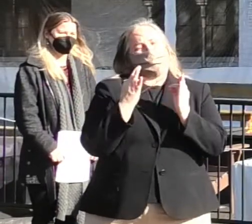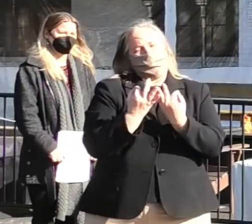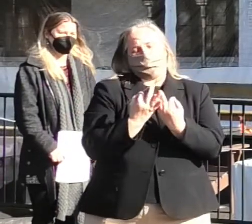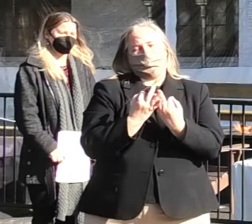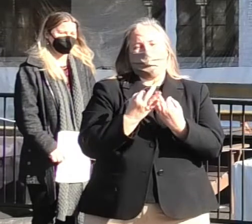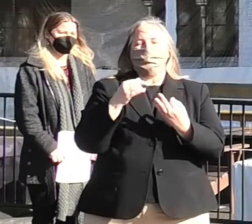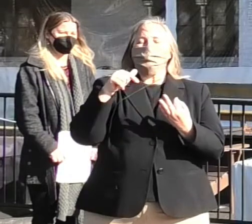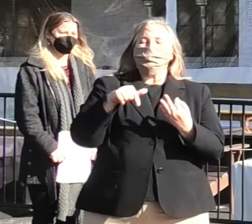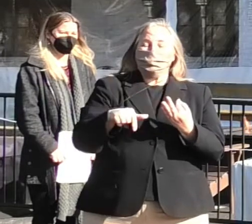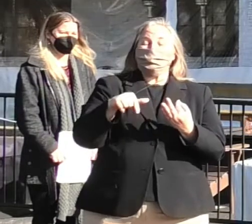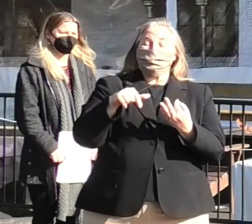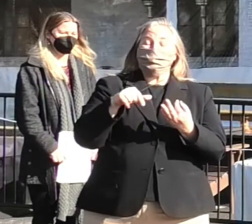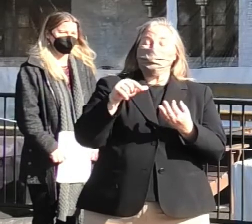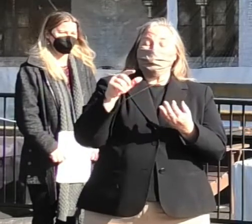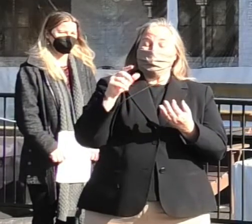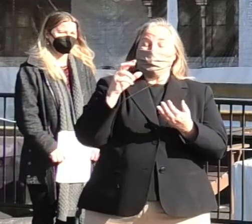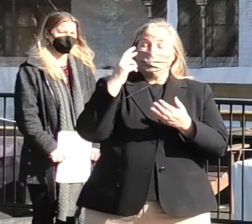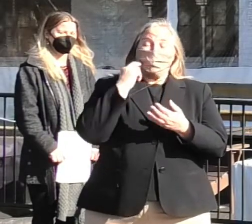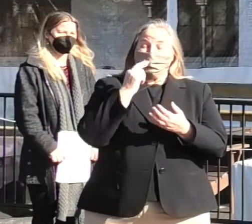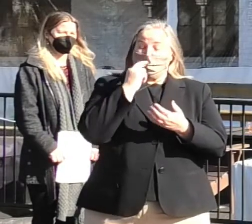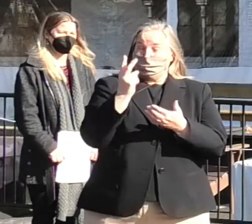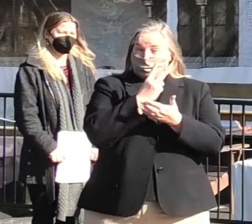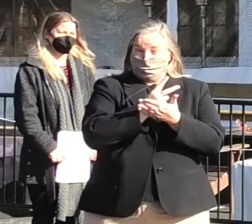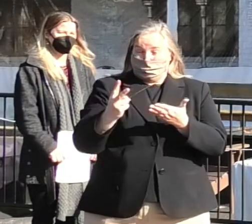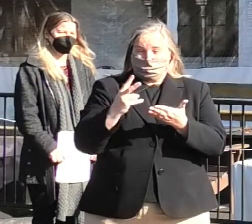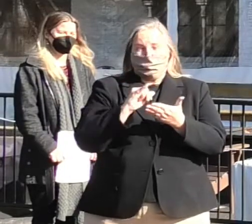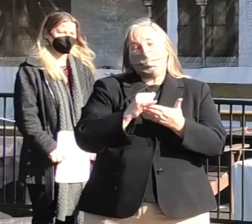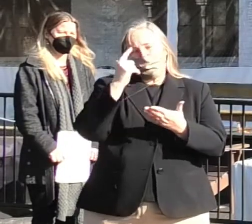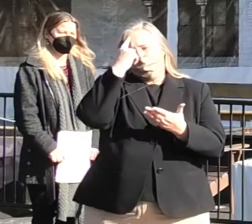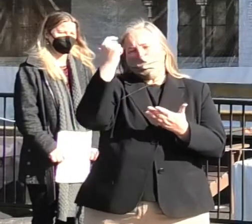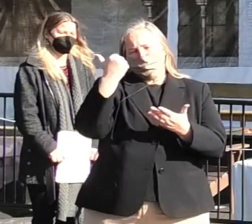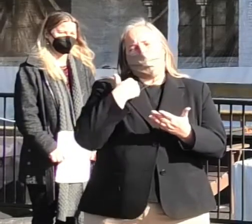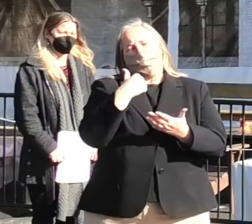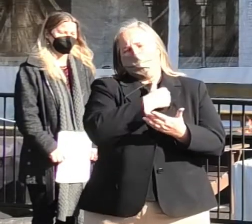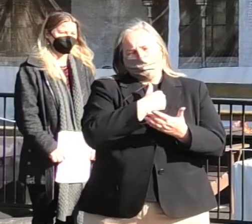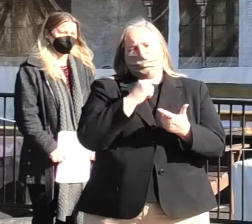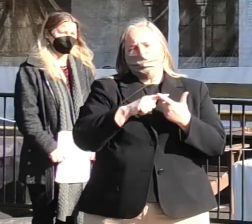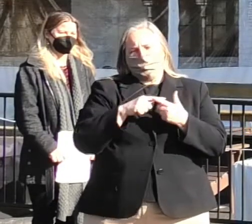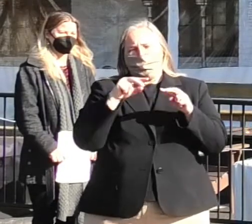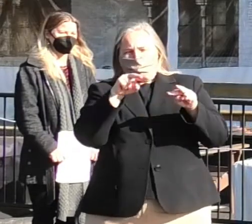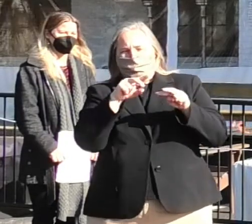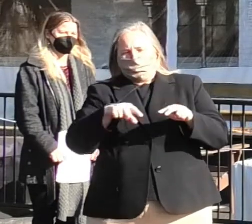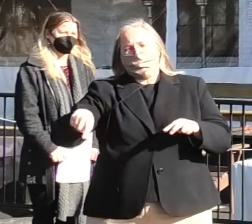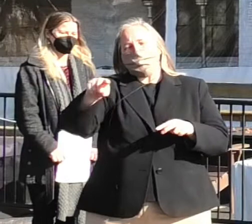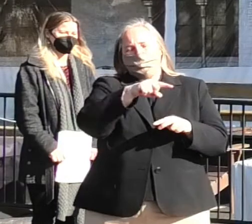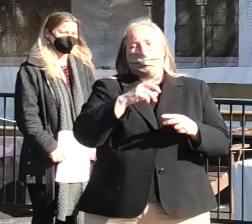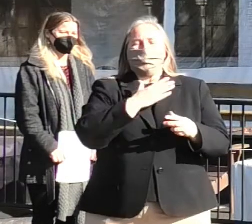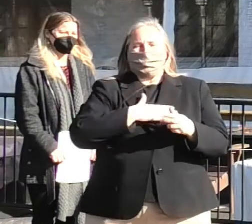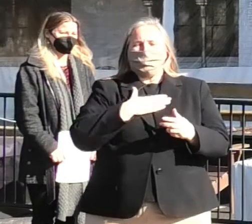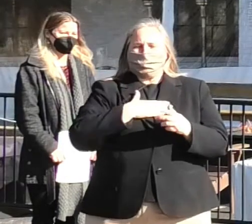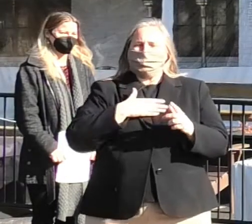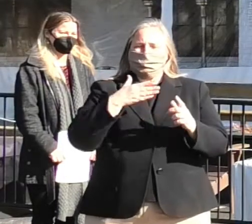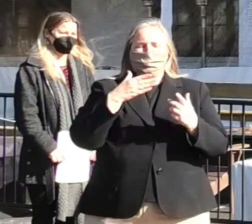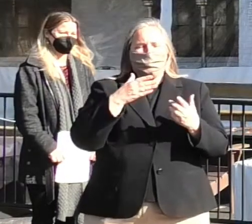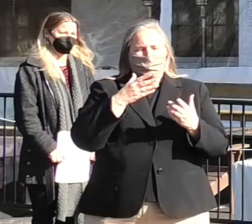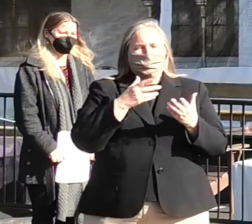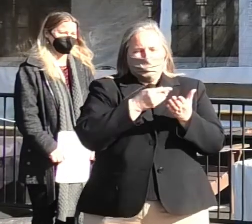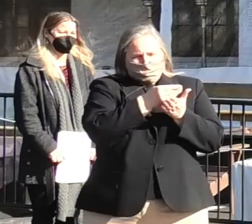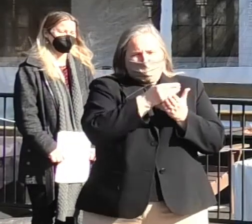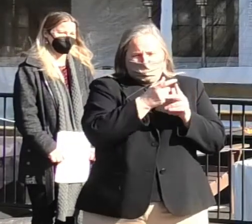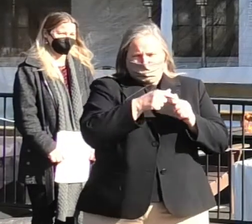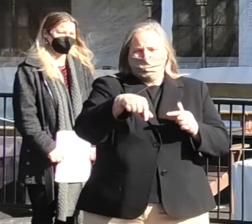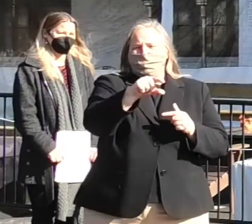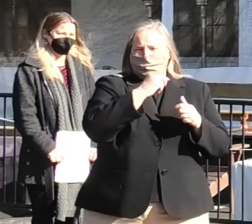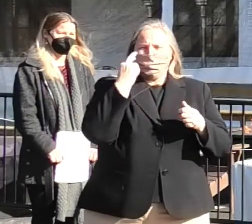Restaurant Weeks, it's up to us to look out for them. Please patronize these restaurants, stay COVID